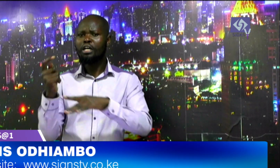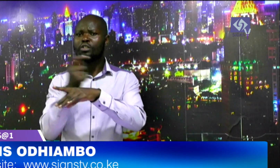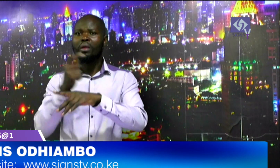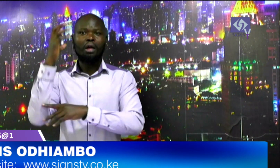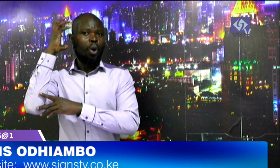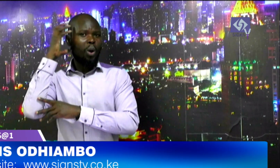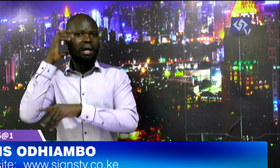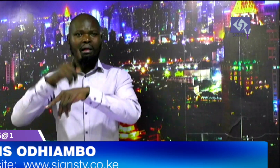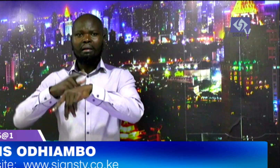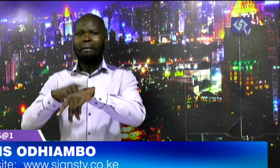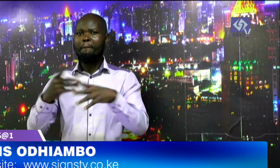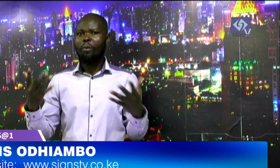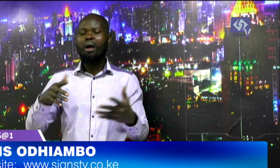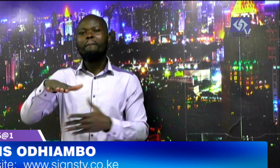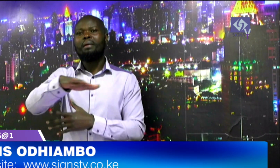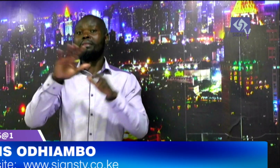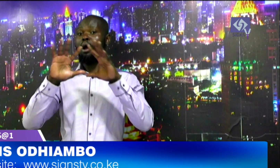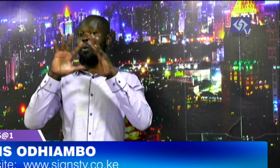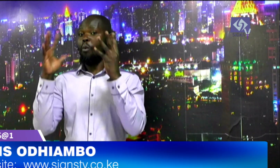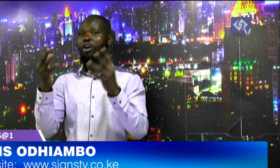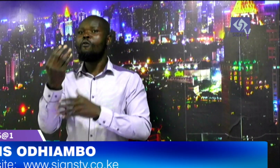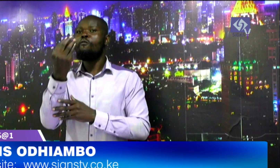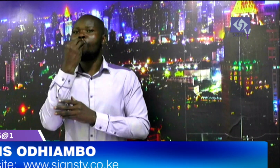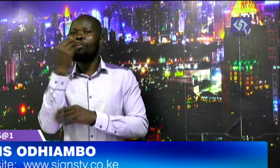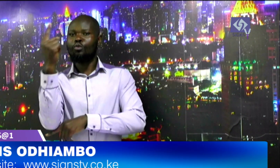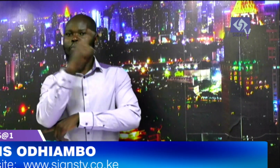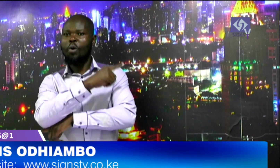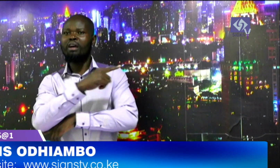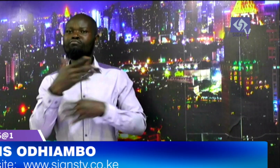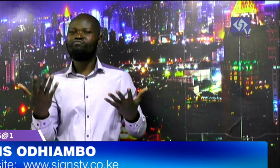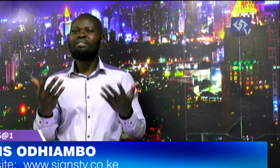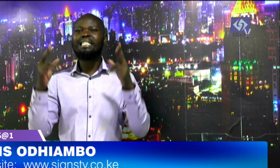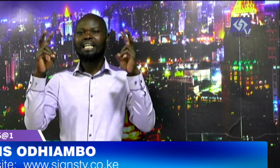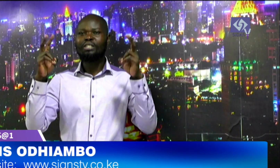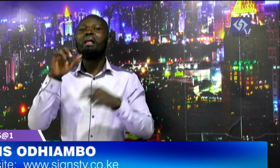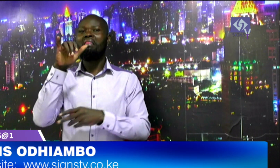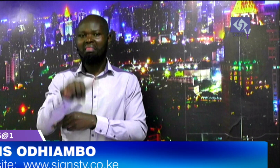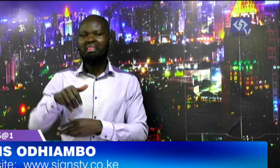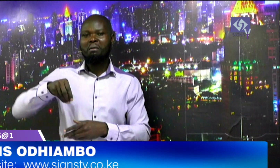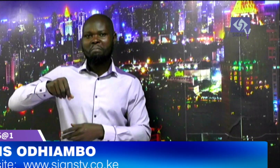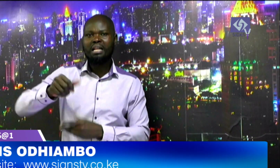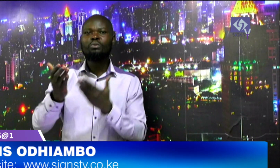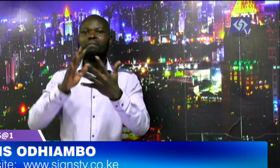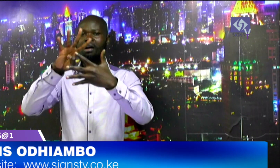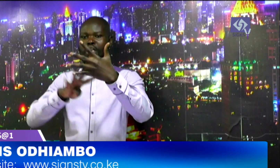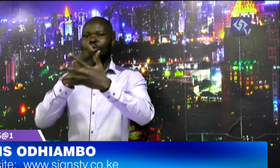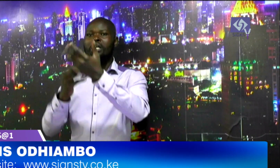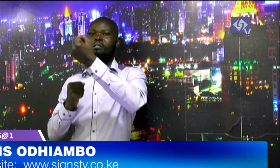Speaking at Pukura Agricultural Training College during an exhibition to mark World Food